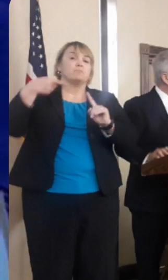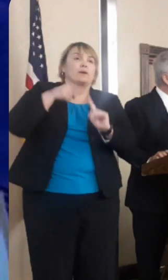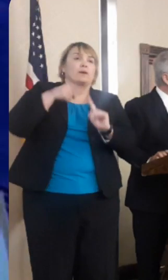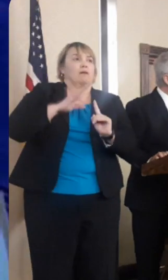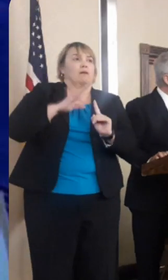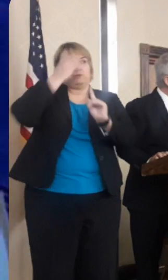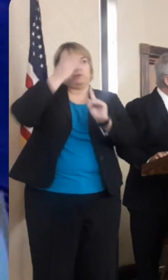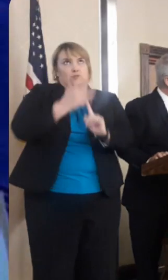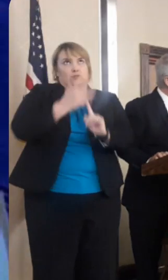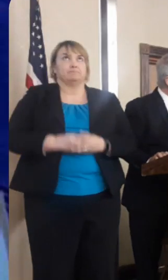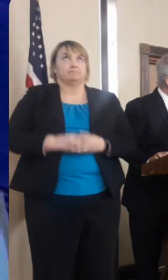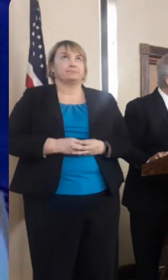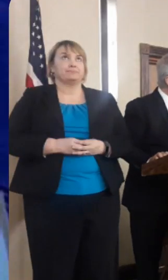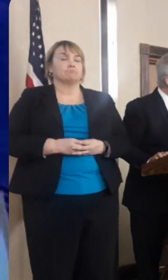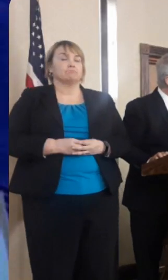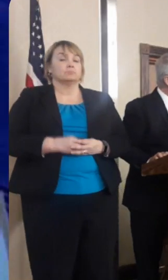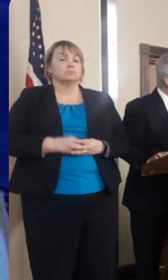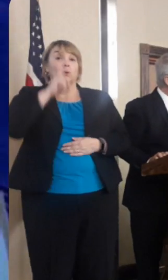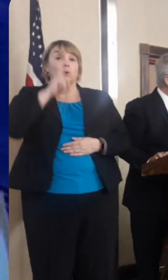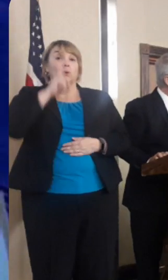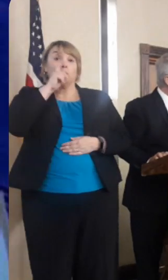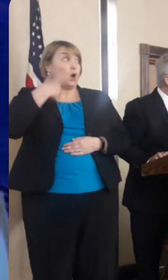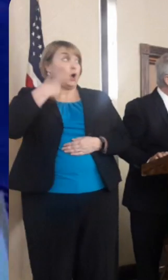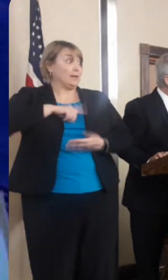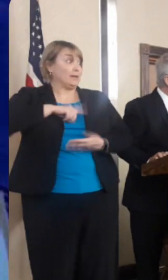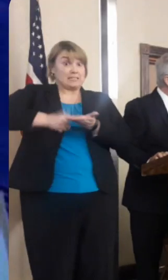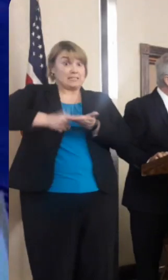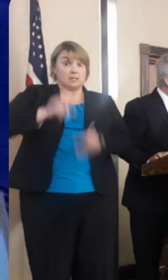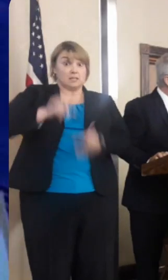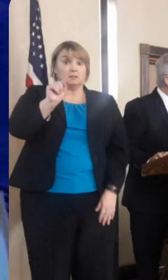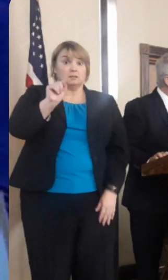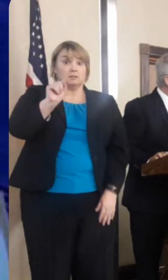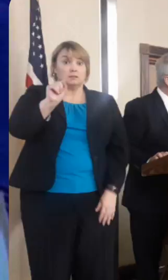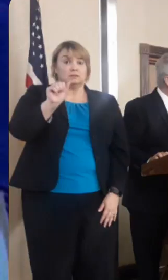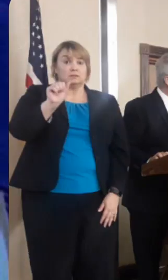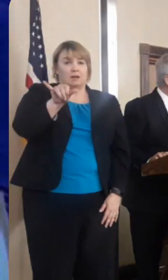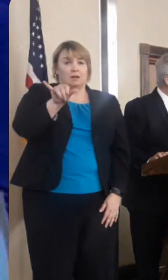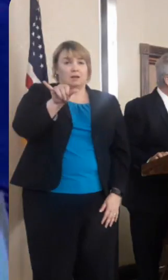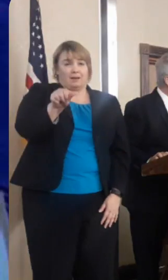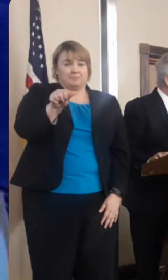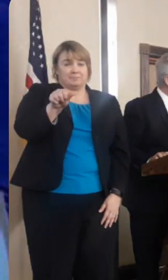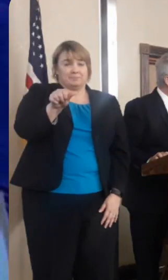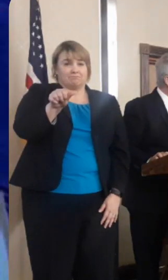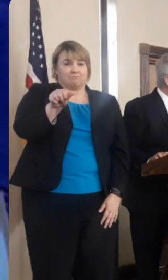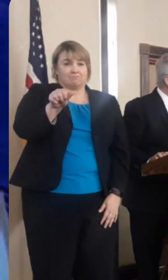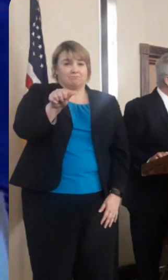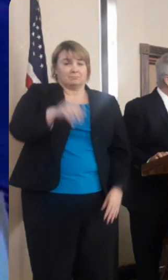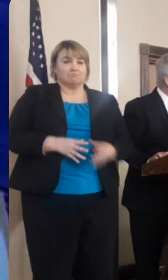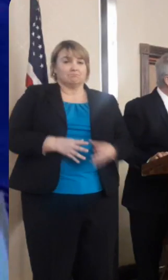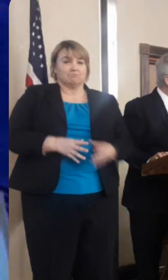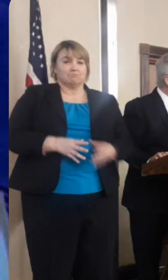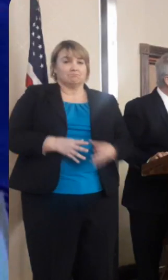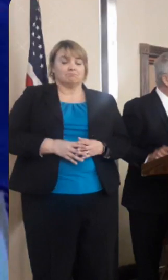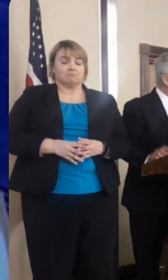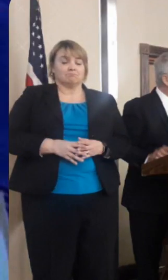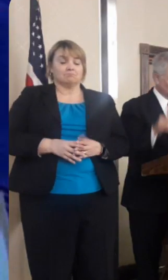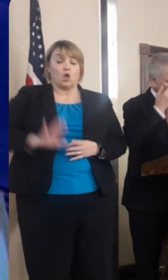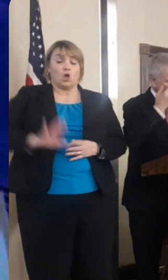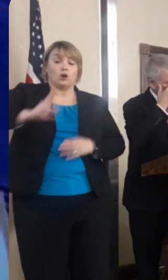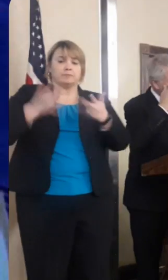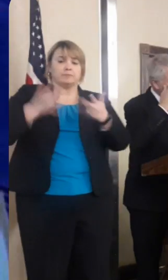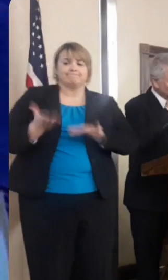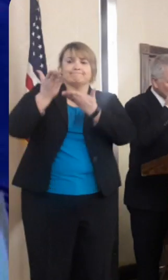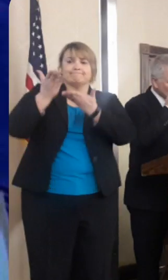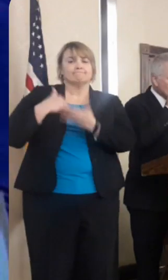the member we're talking about is Tanya. She's been proposed as a member of the Legislative Priorities